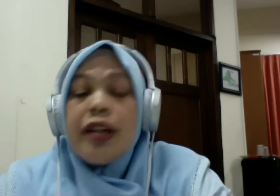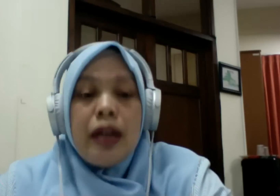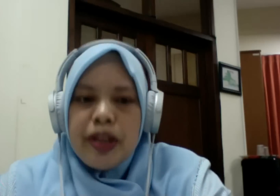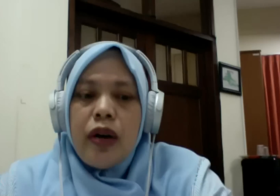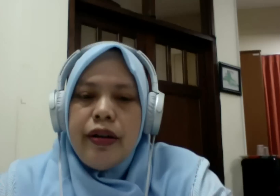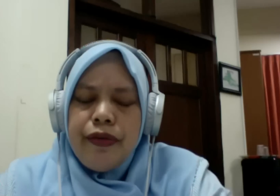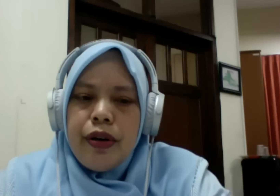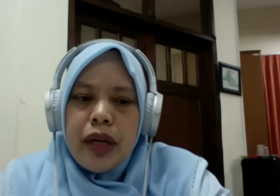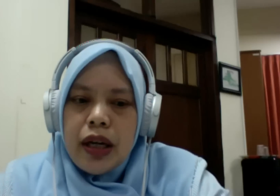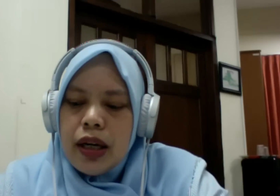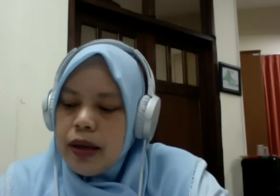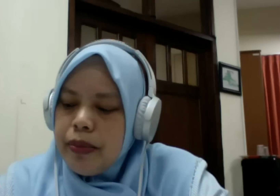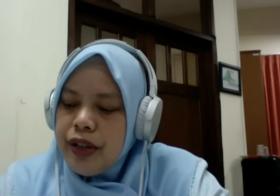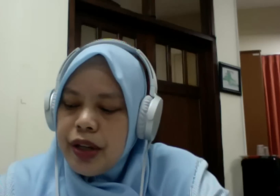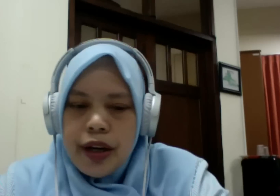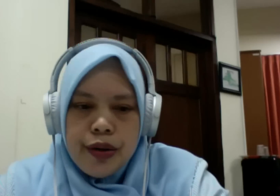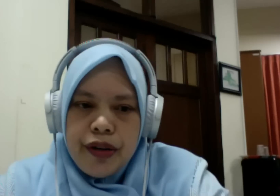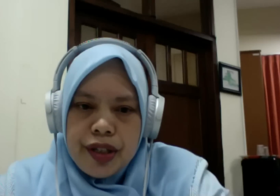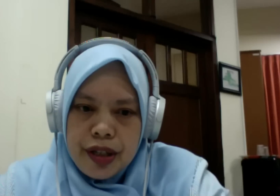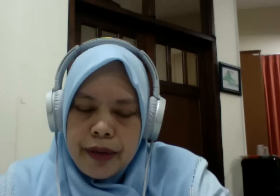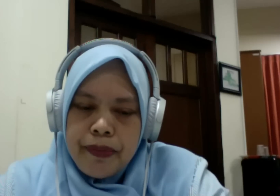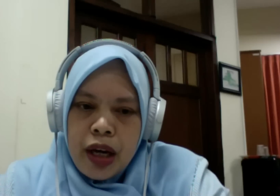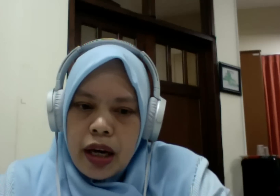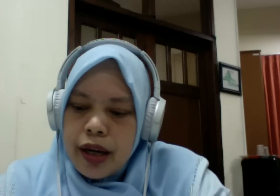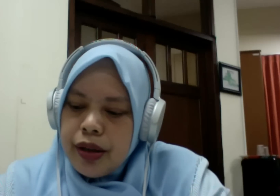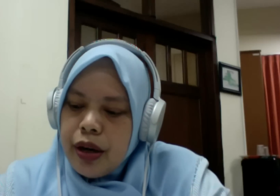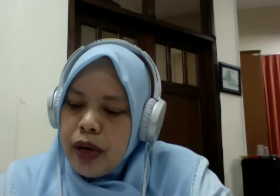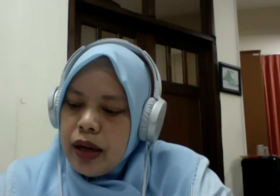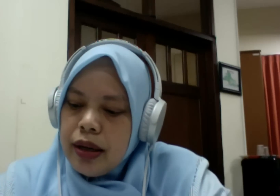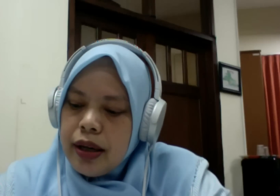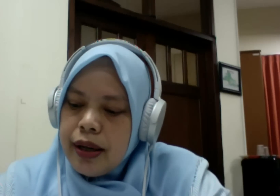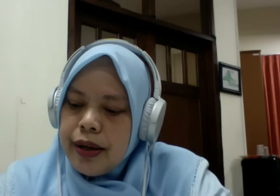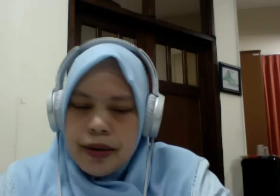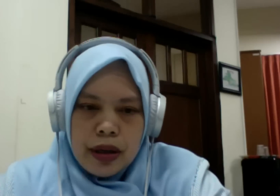Mr. Slamet Tohari from Brawijaya University. And